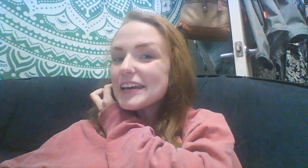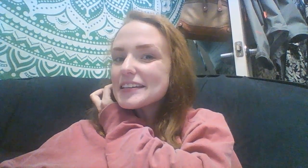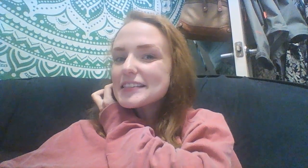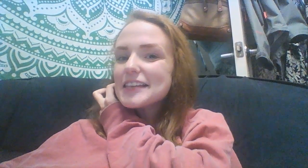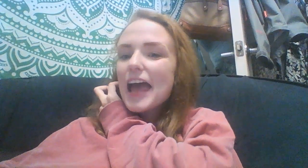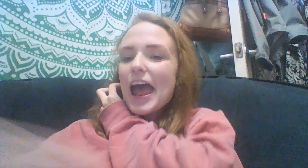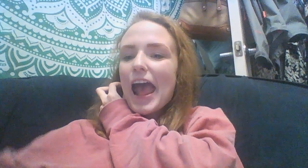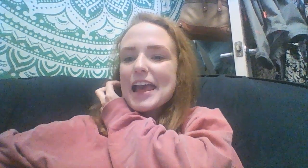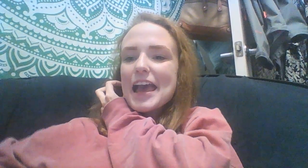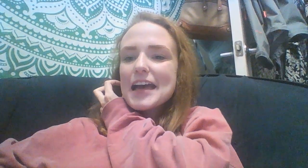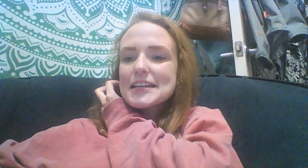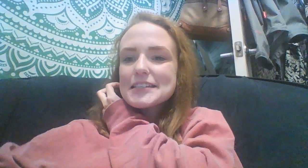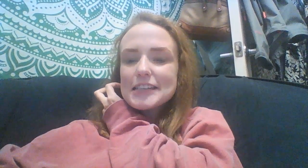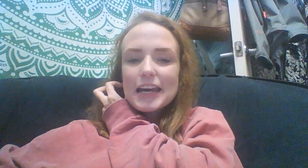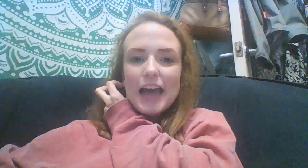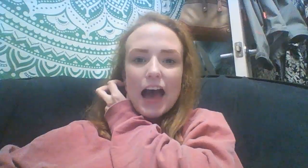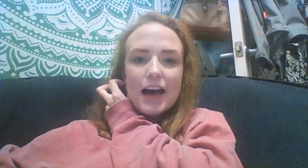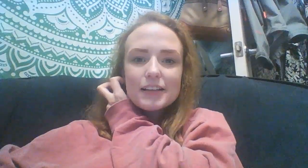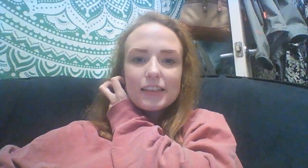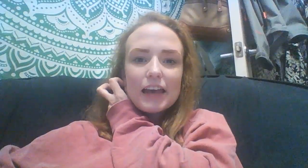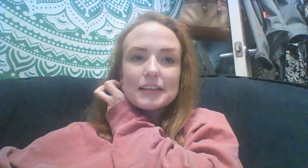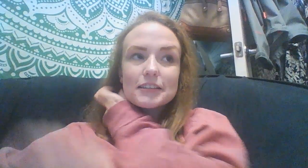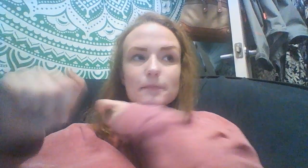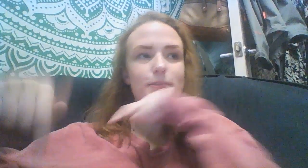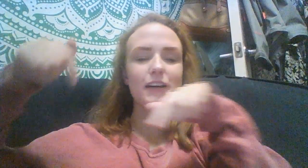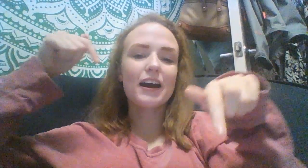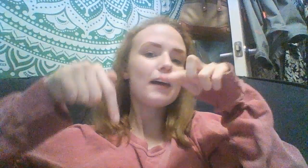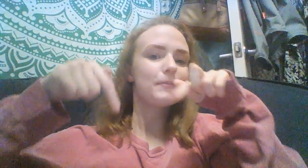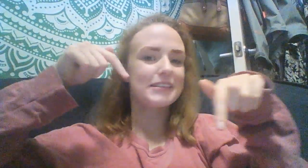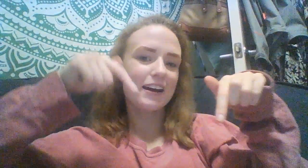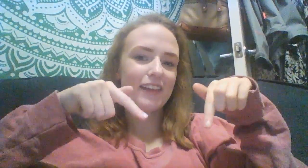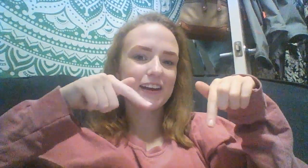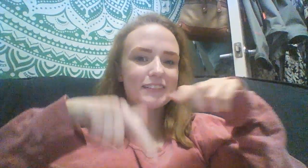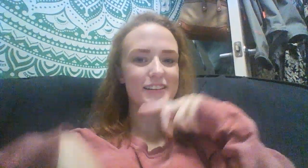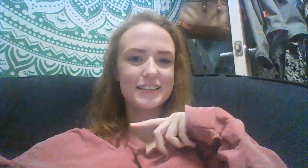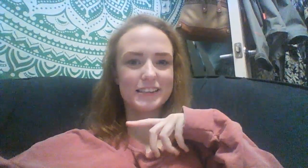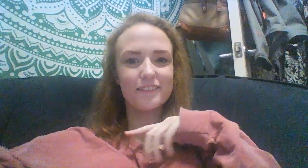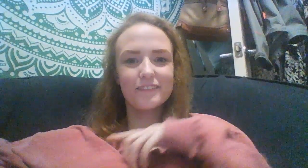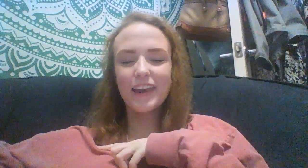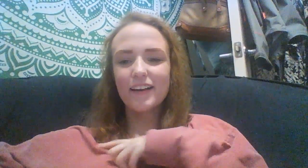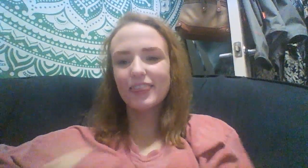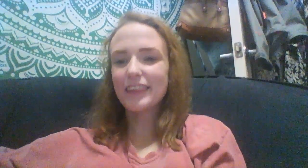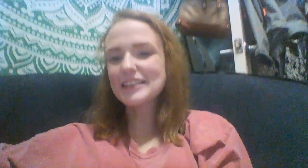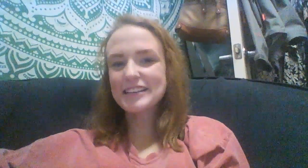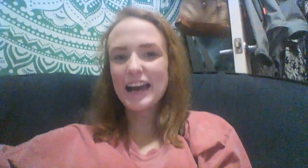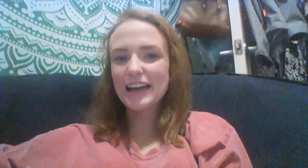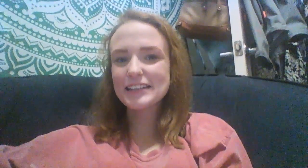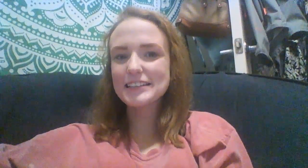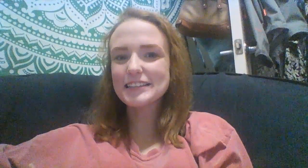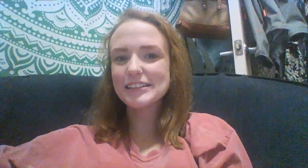this, and yeah, like and subscribe. It's down there. So yeah, thanks guys.